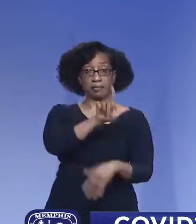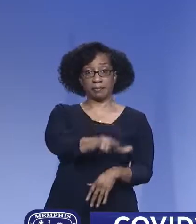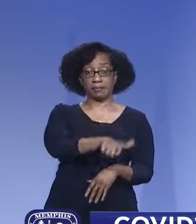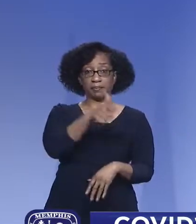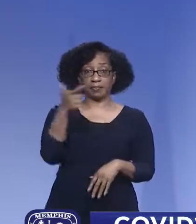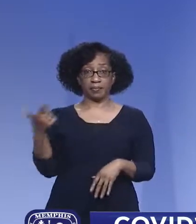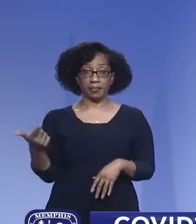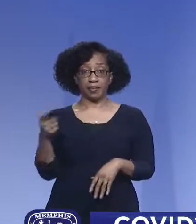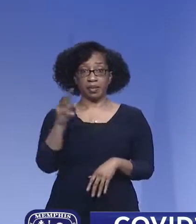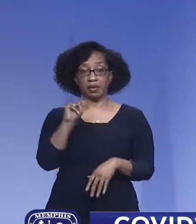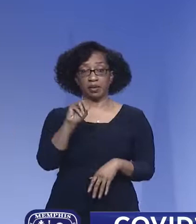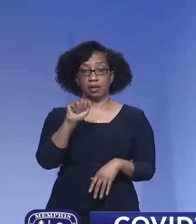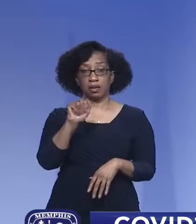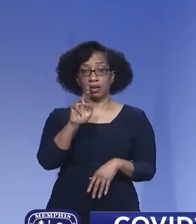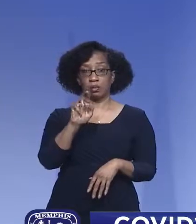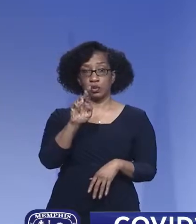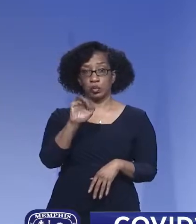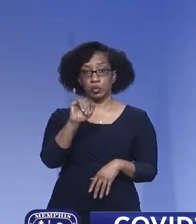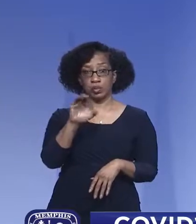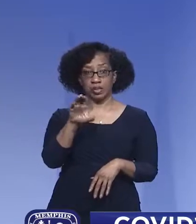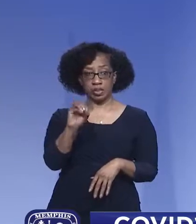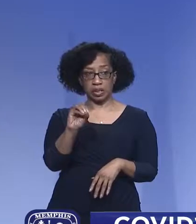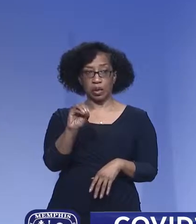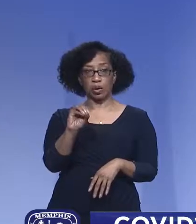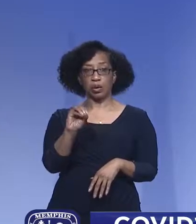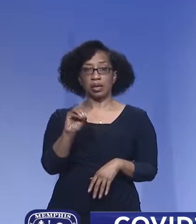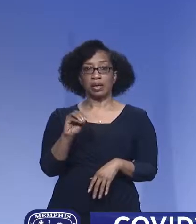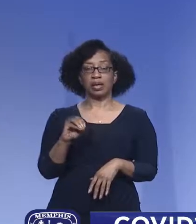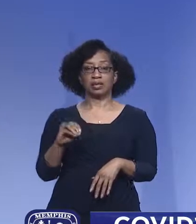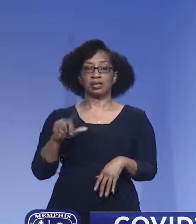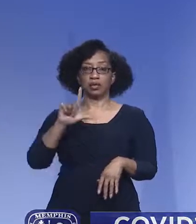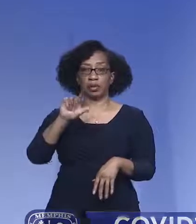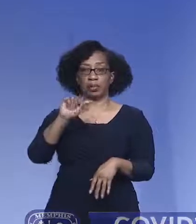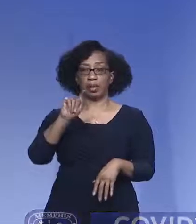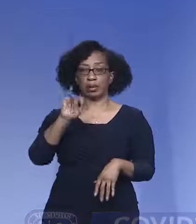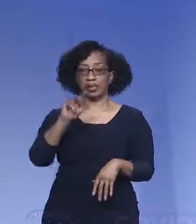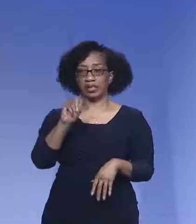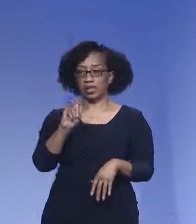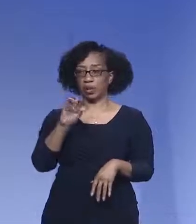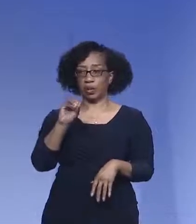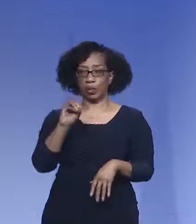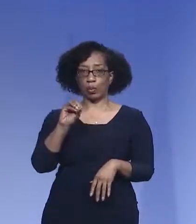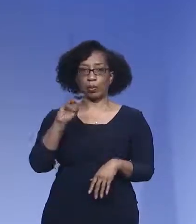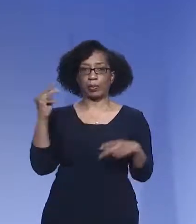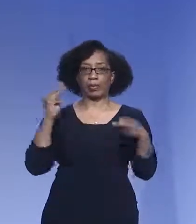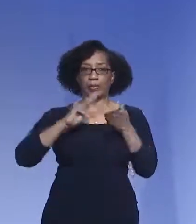Mr. Mauricio Calvo, who is with Latino Memphis, to give us a quick update. Mauricio?